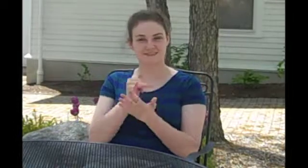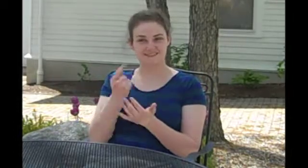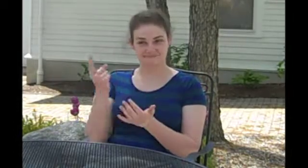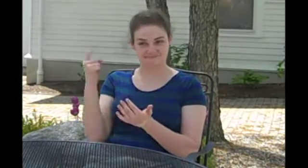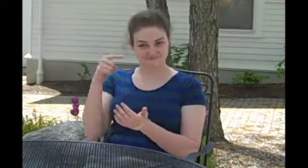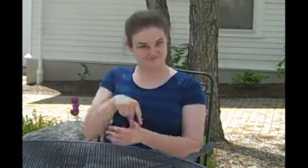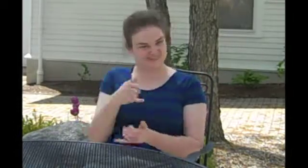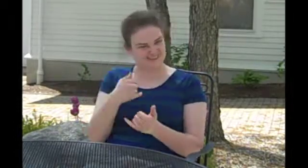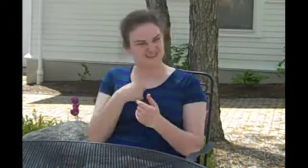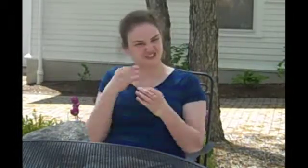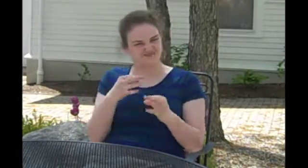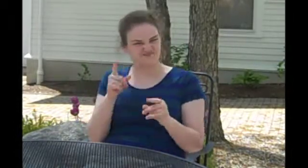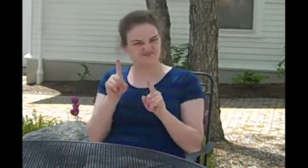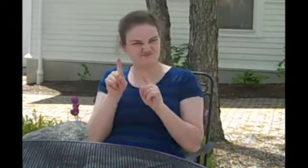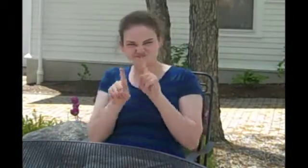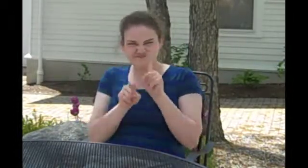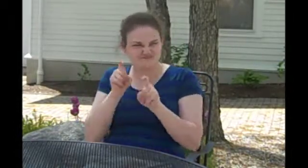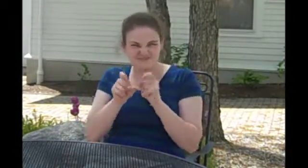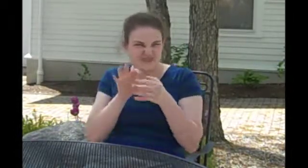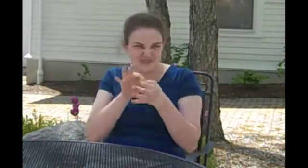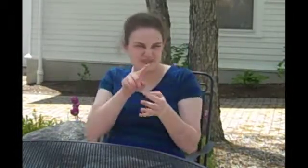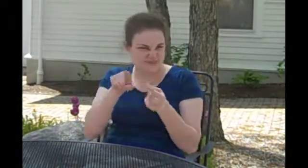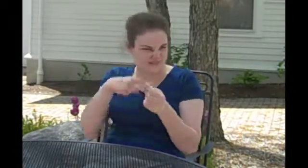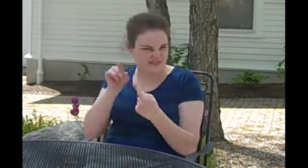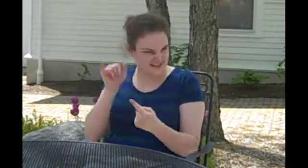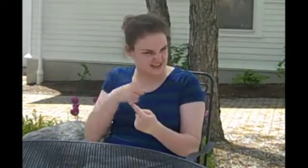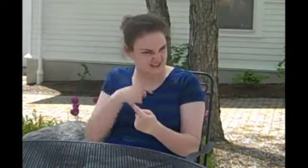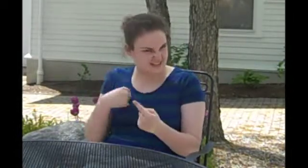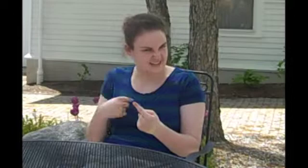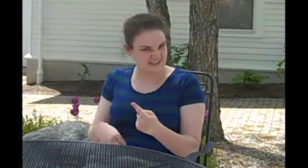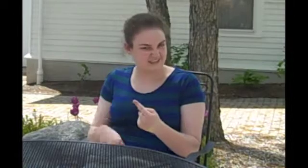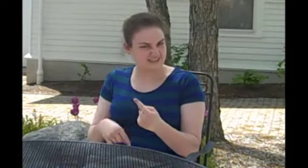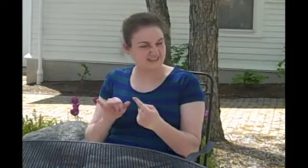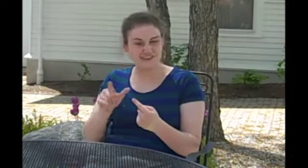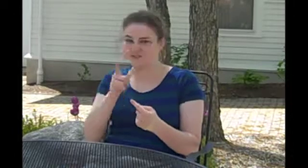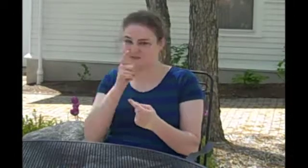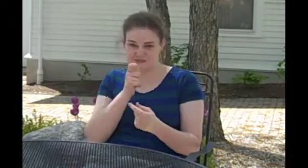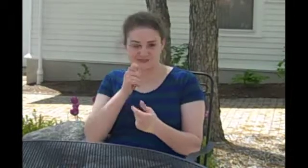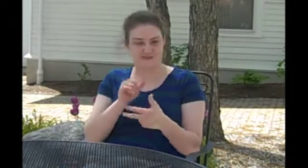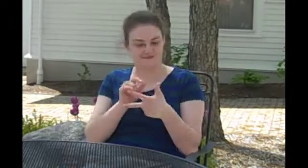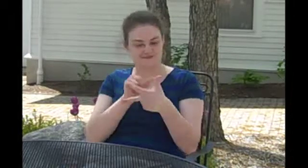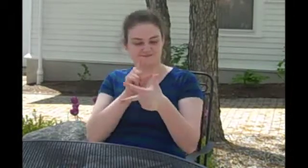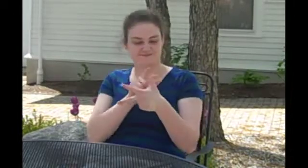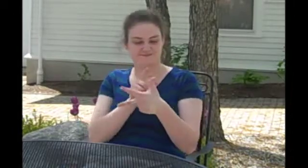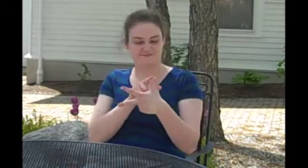to go visit the Bow Eye School for the Deaf. So they're here today to share with us their experience.